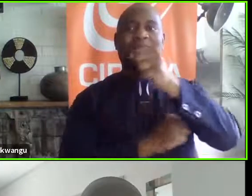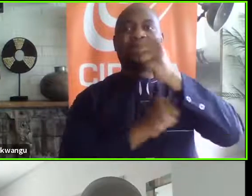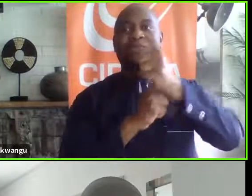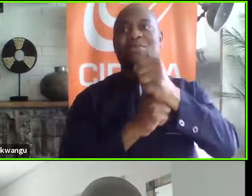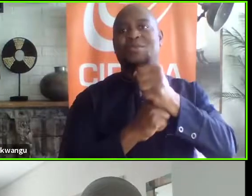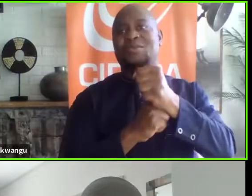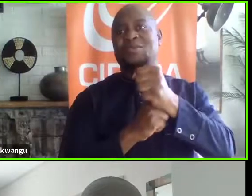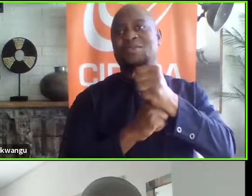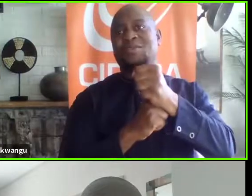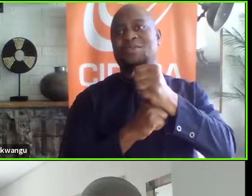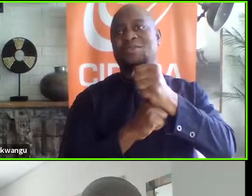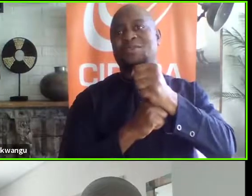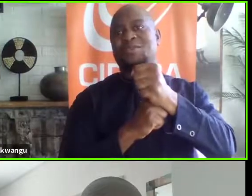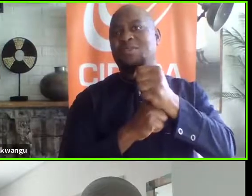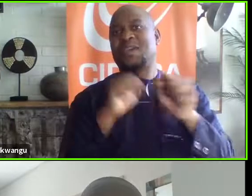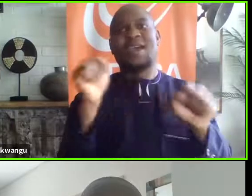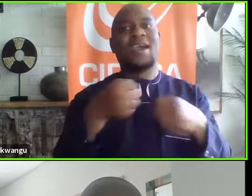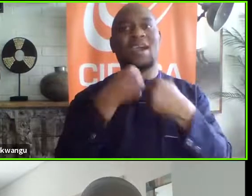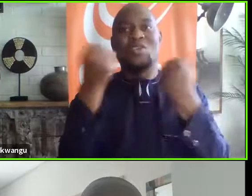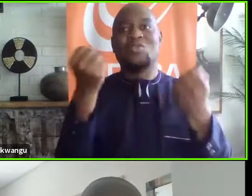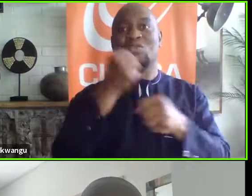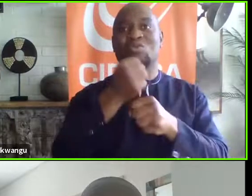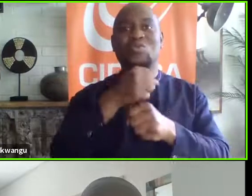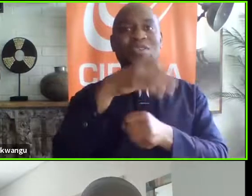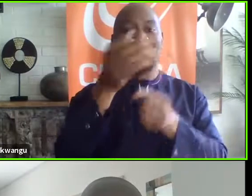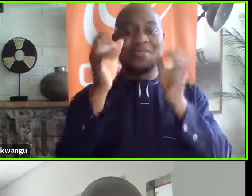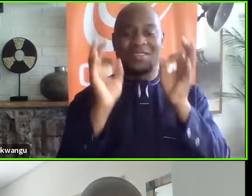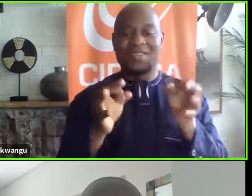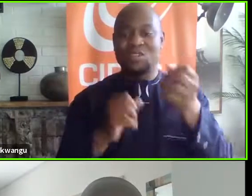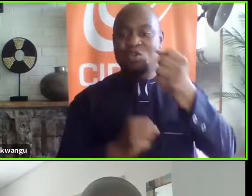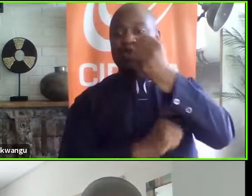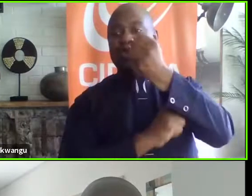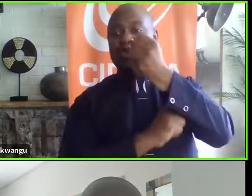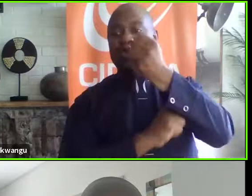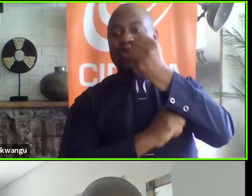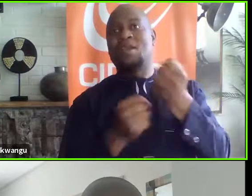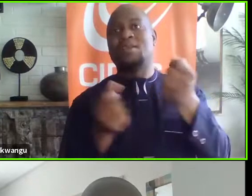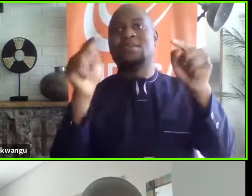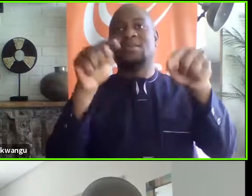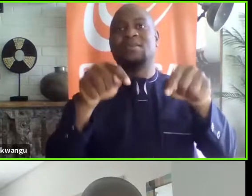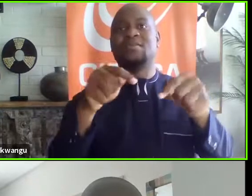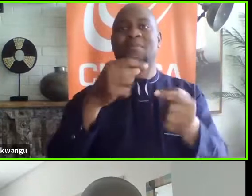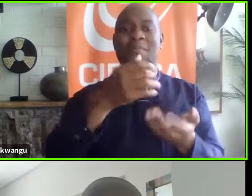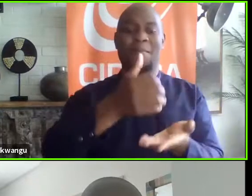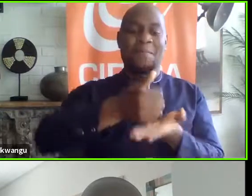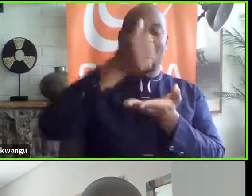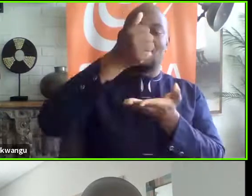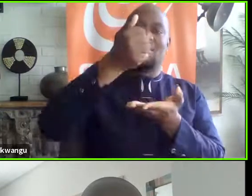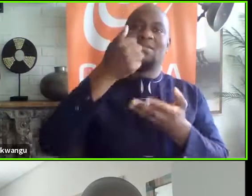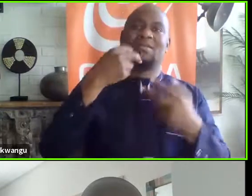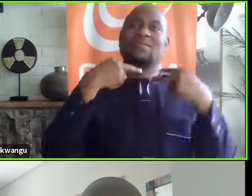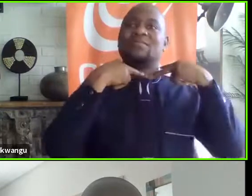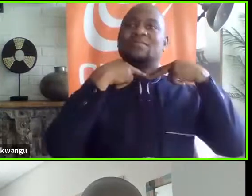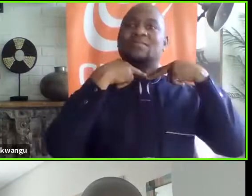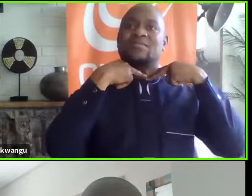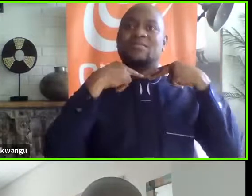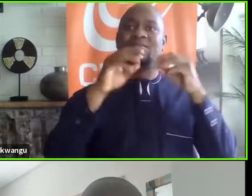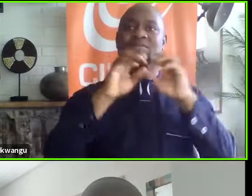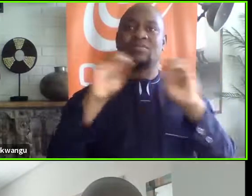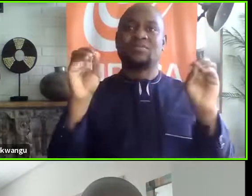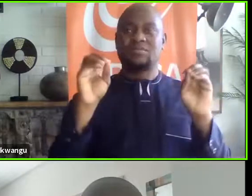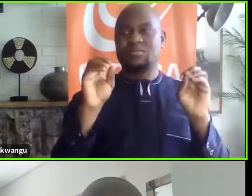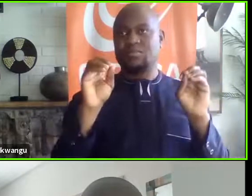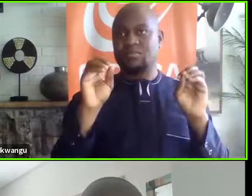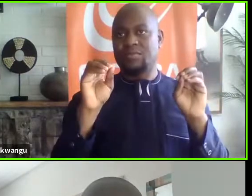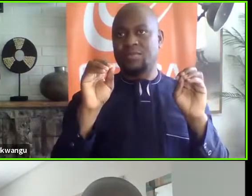NGOs, which NGOs depend on donations. So we cannot do everything by ourselves because donors come